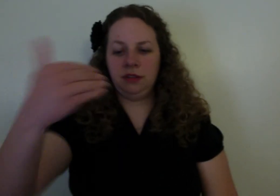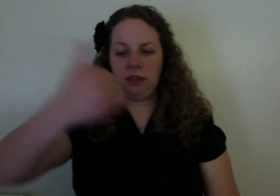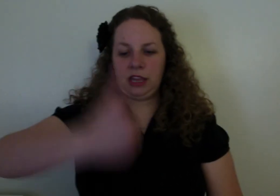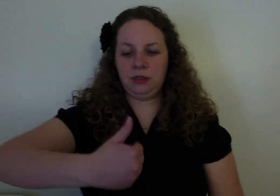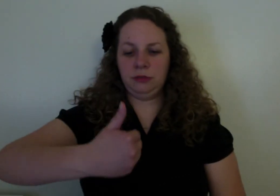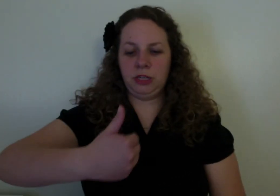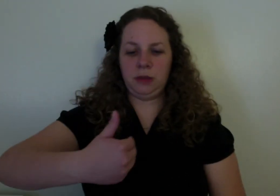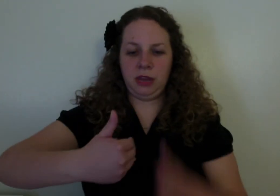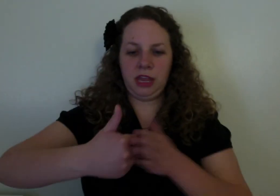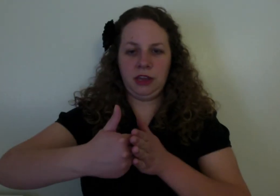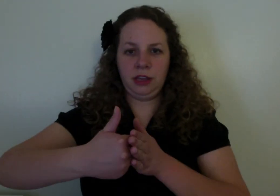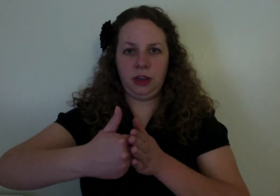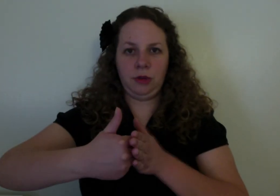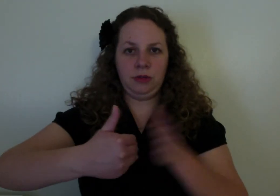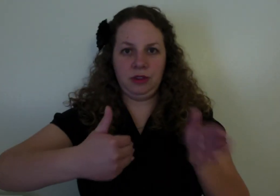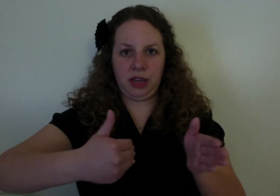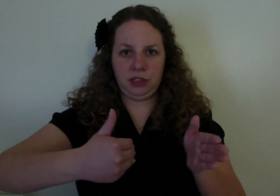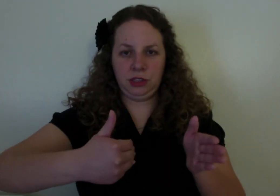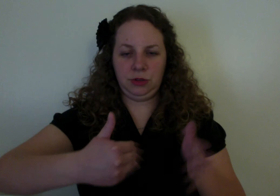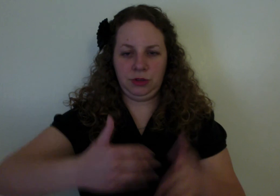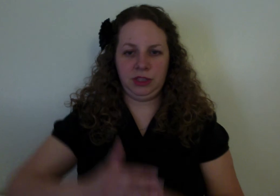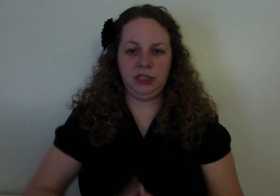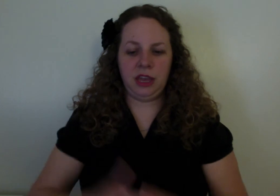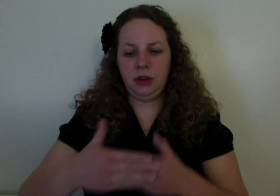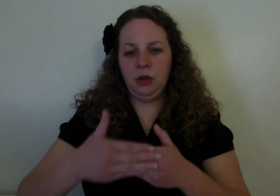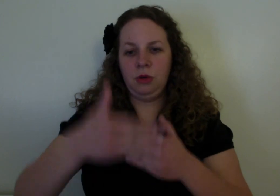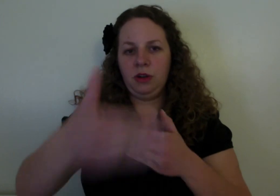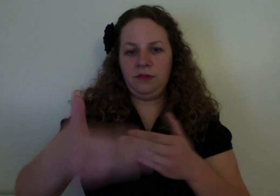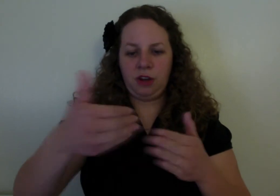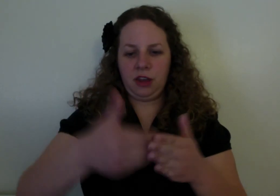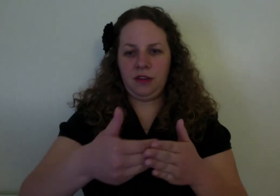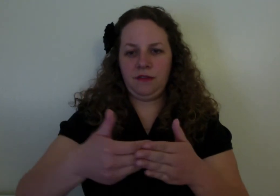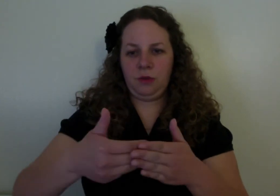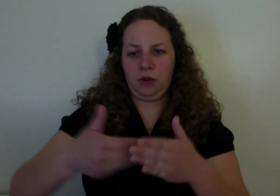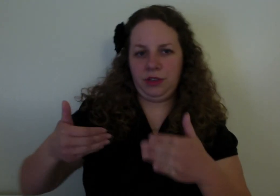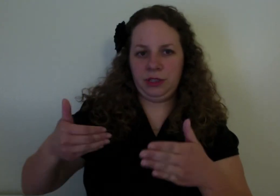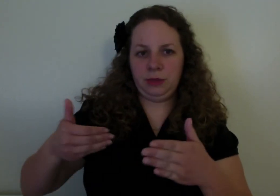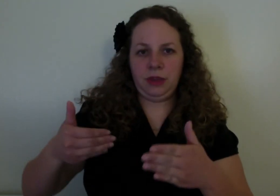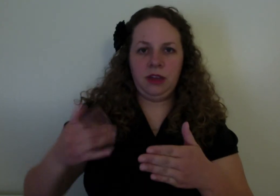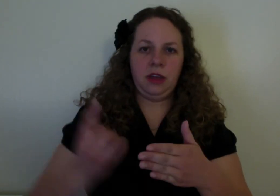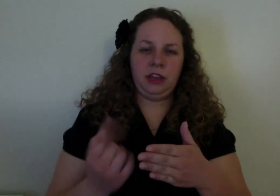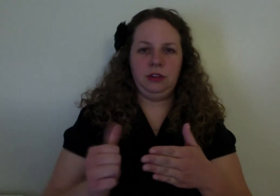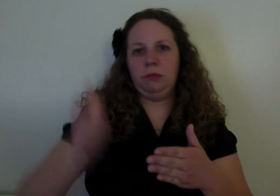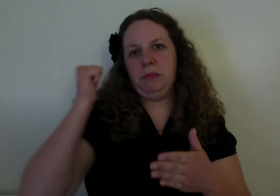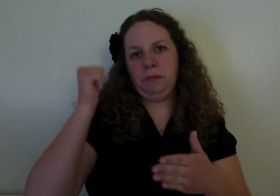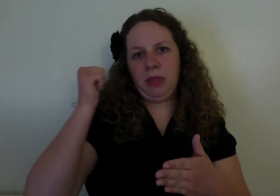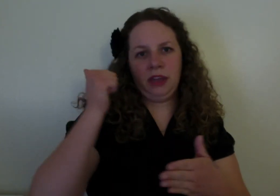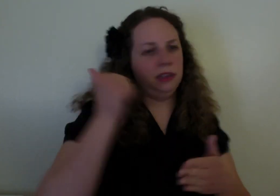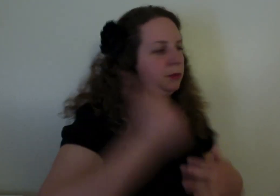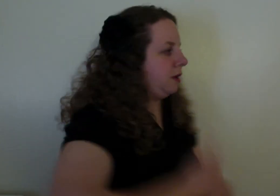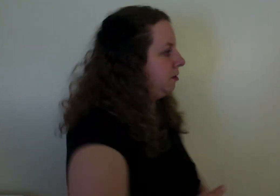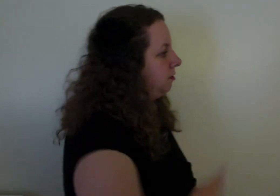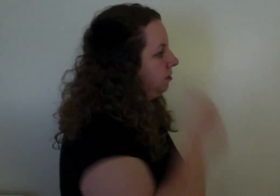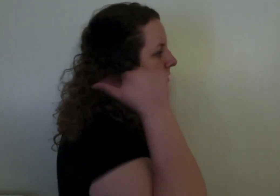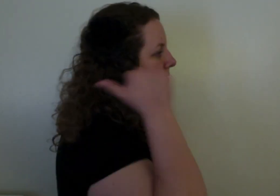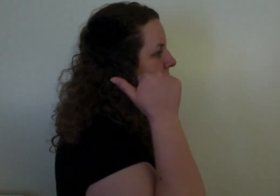can do my dominant hand and go next to on this side, or in front of, or this way. I can do behind as well. Behind me